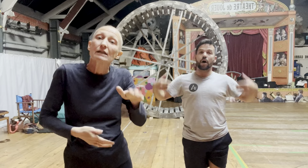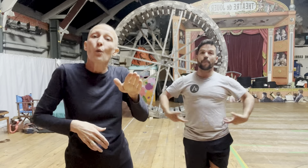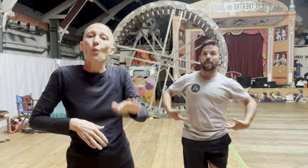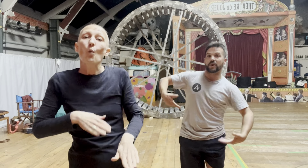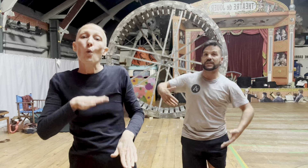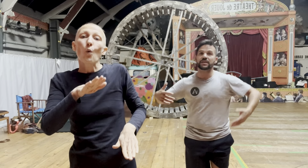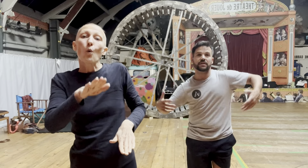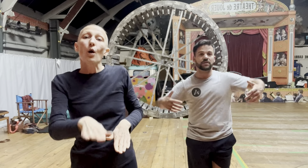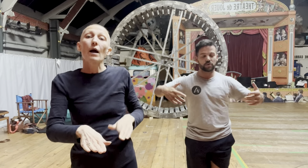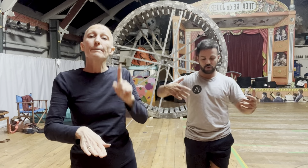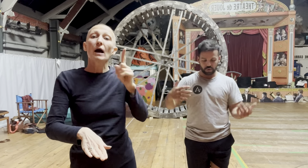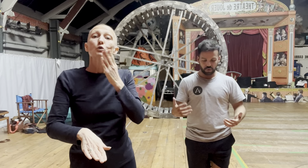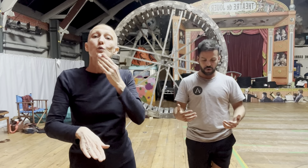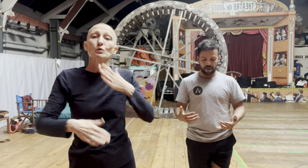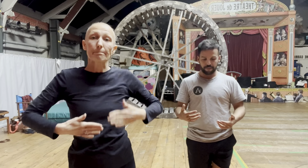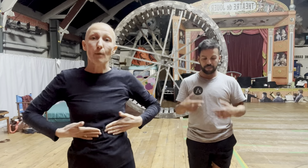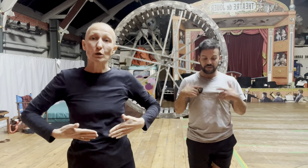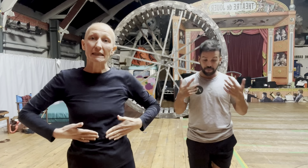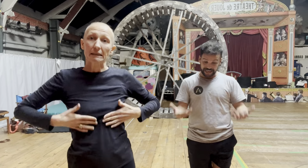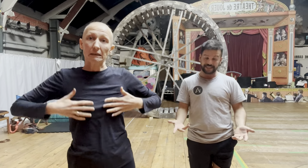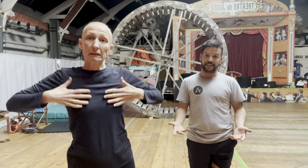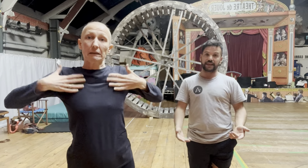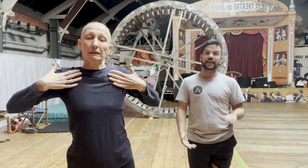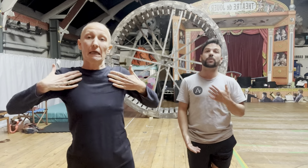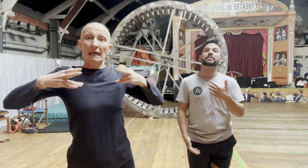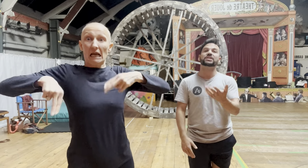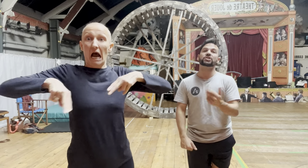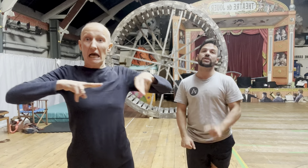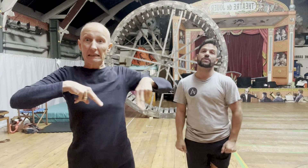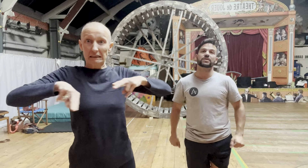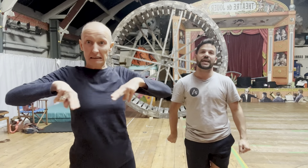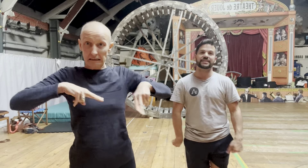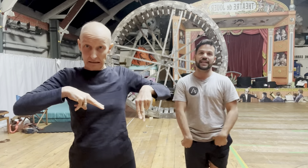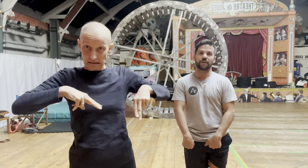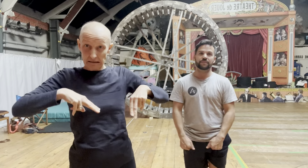upper body to do some dancing. And I will be teaching you the dance now.